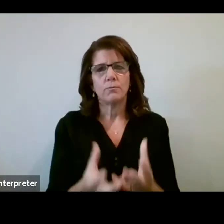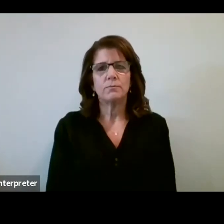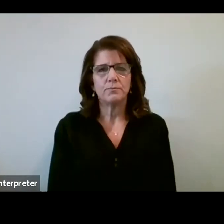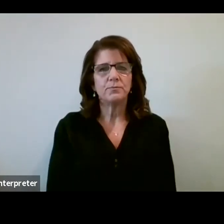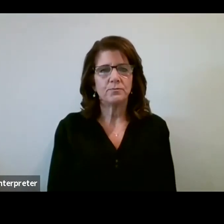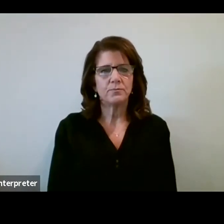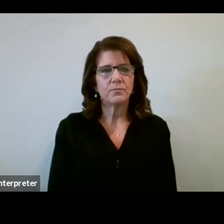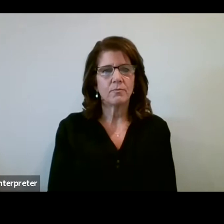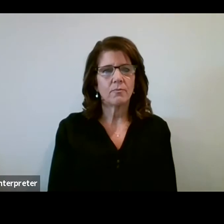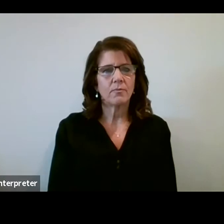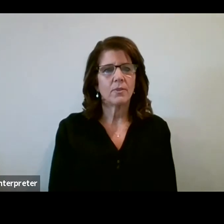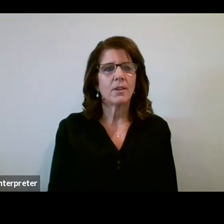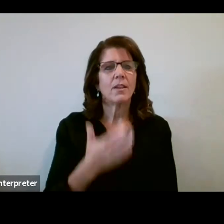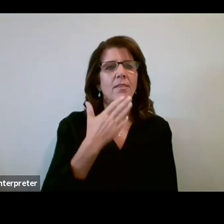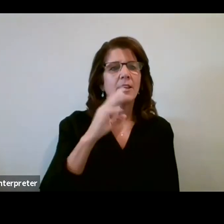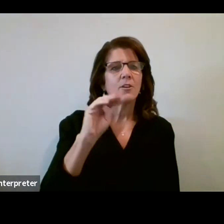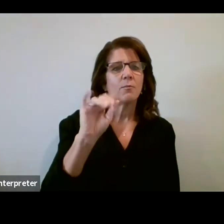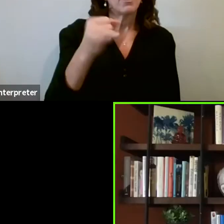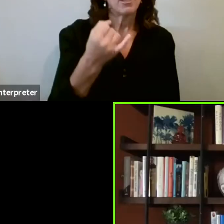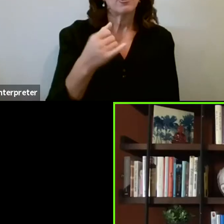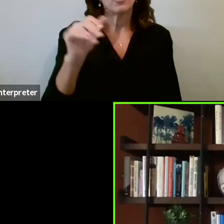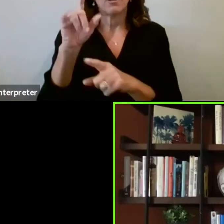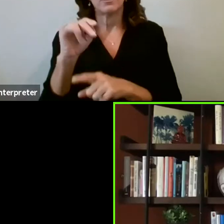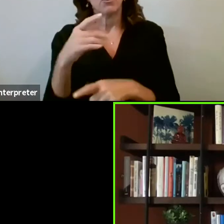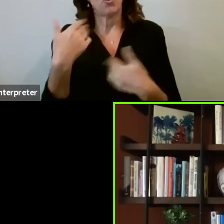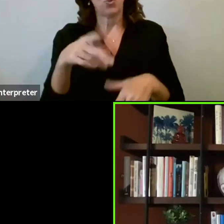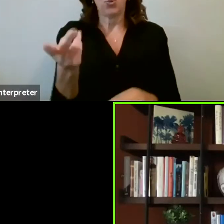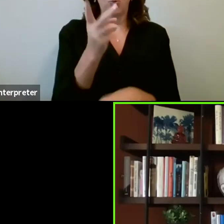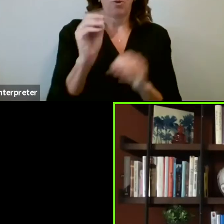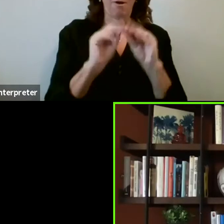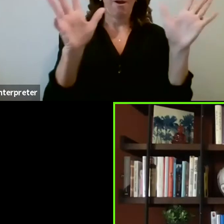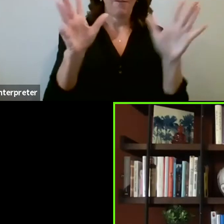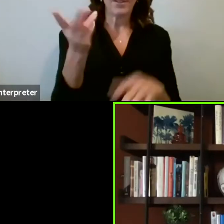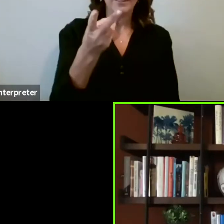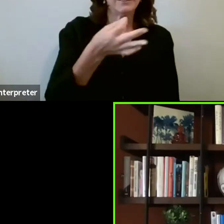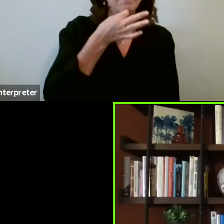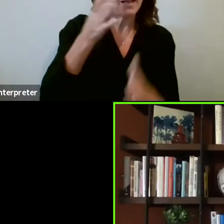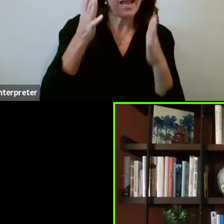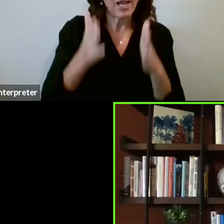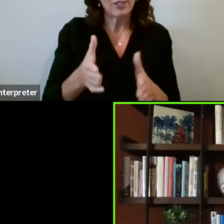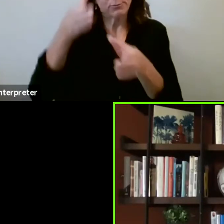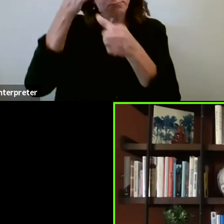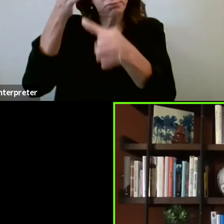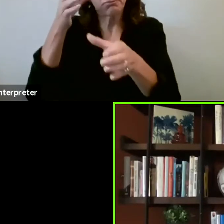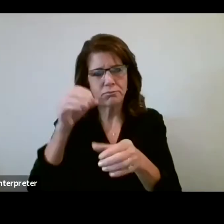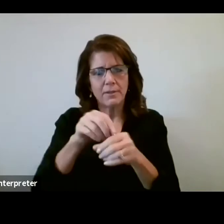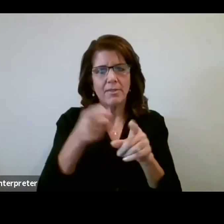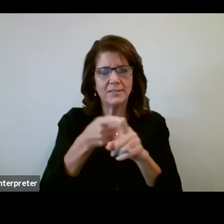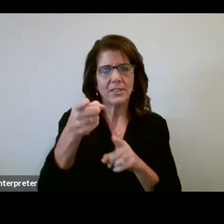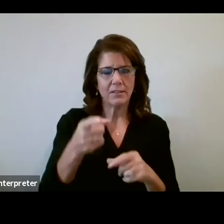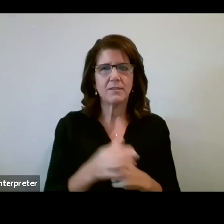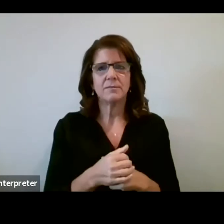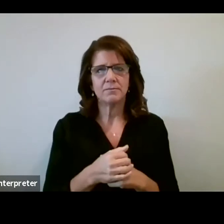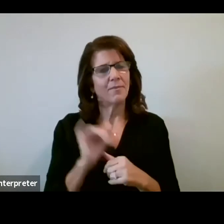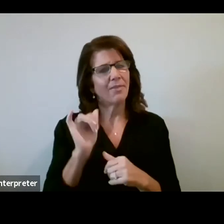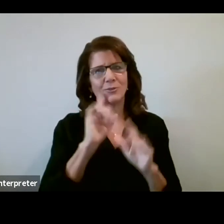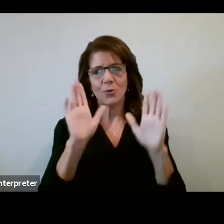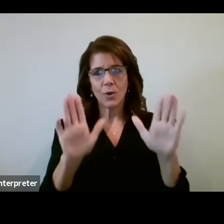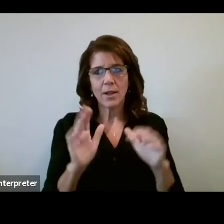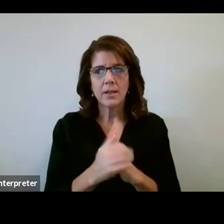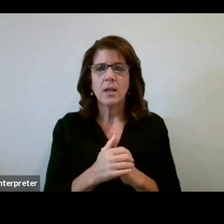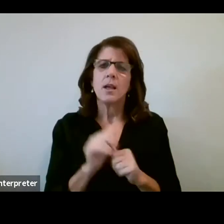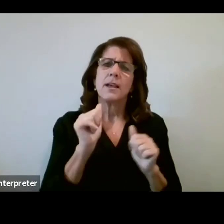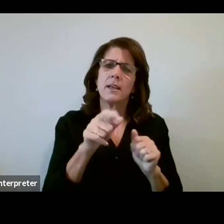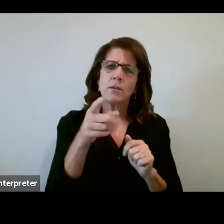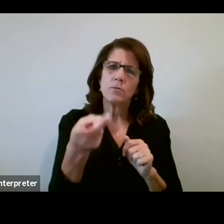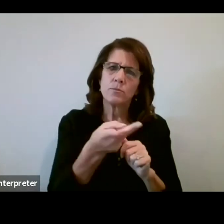Okay, Majd, Alison, it's clear that I'm speaking with a couple of real experts in this space, which is great. Talk to me a little